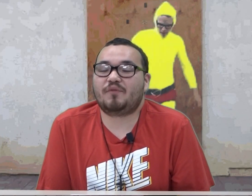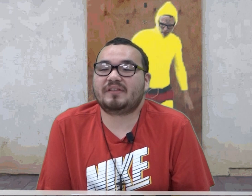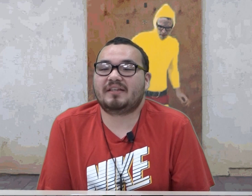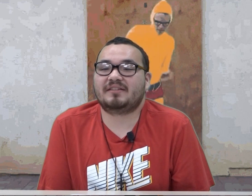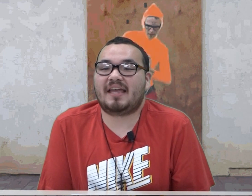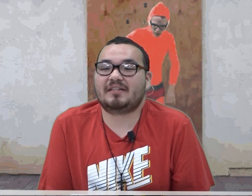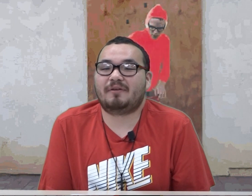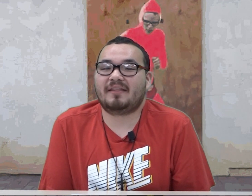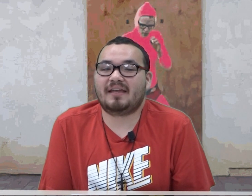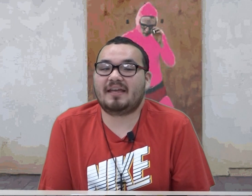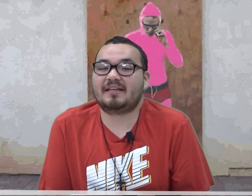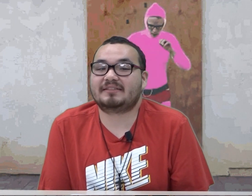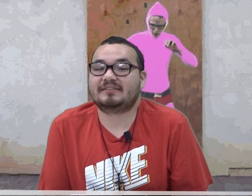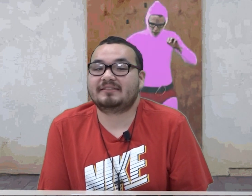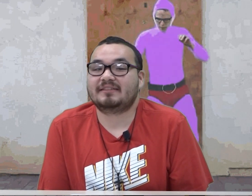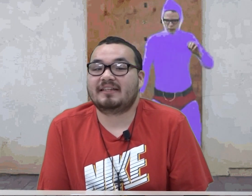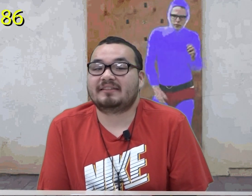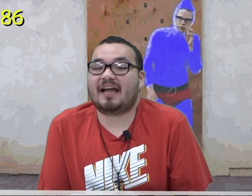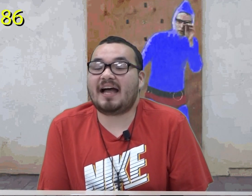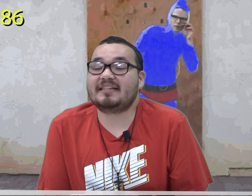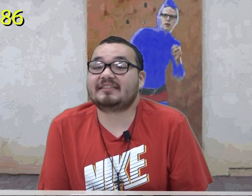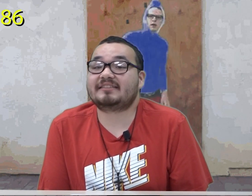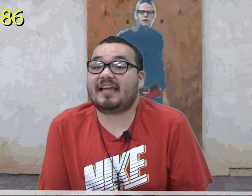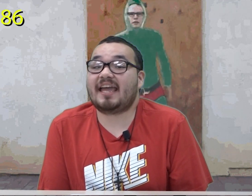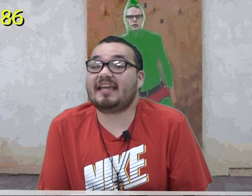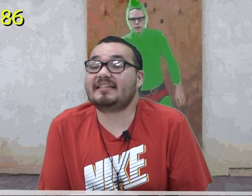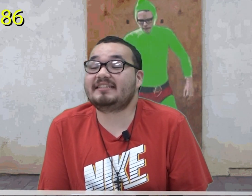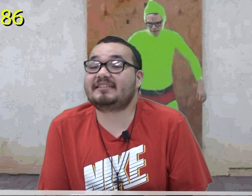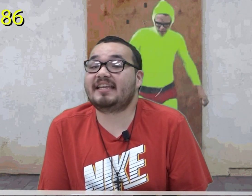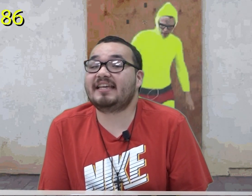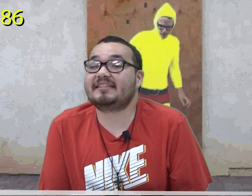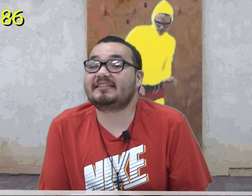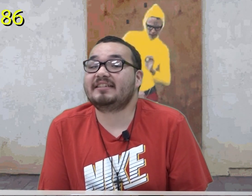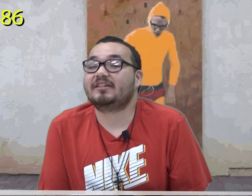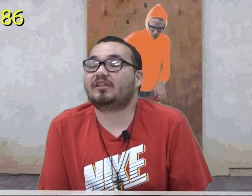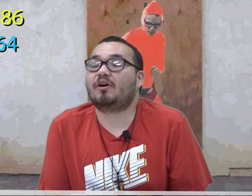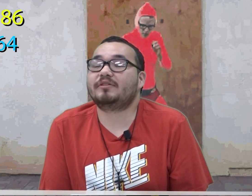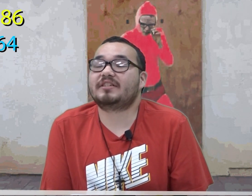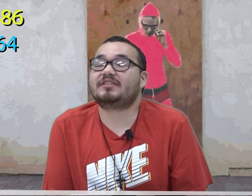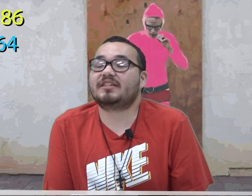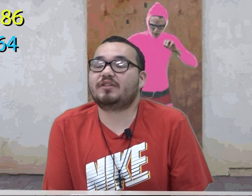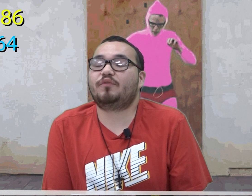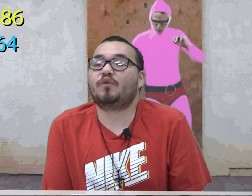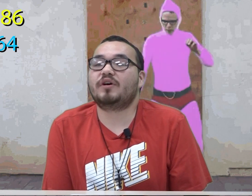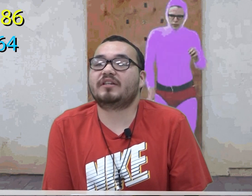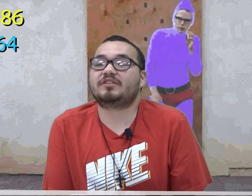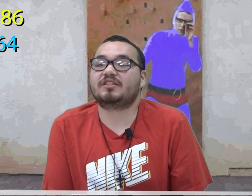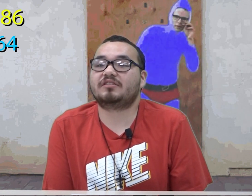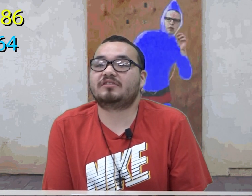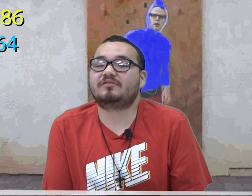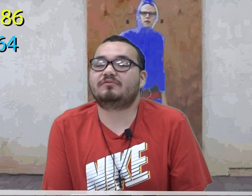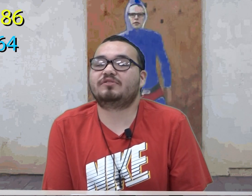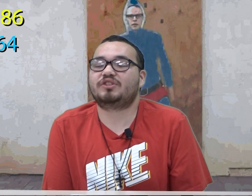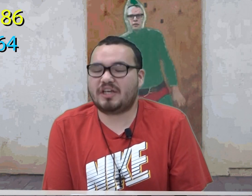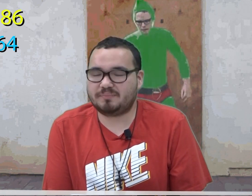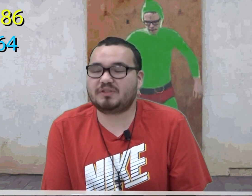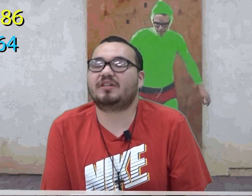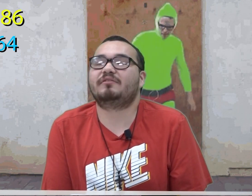and today's weather is, the highest is 86, the lowest is 64, chance per share of rain